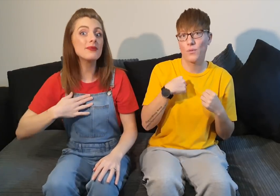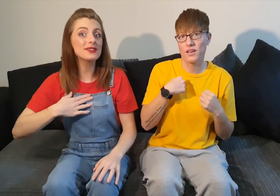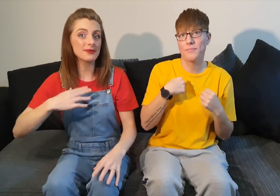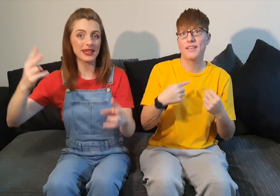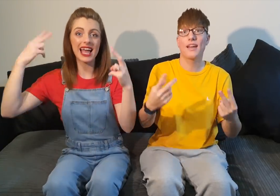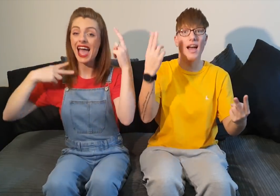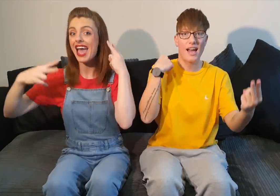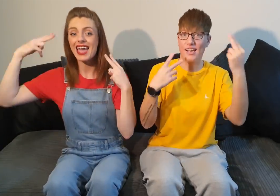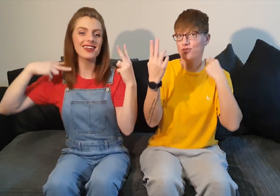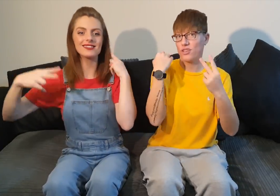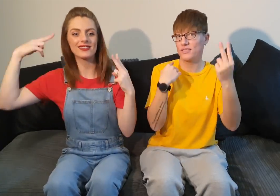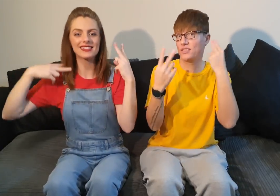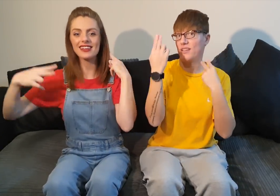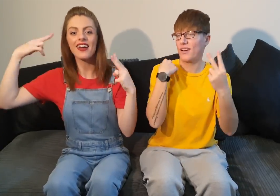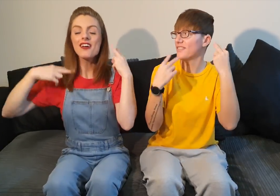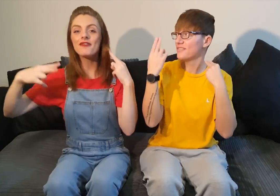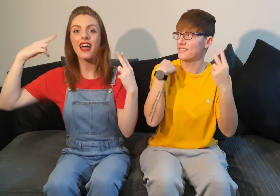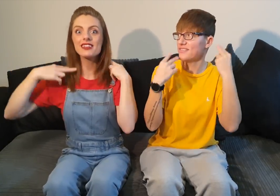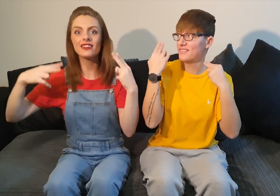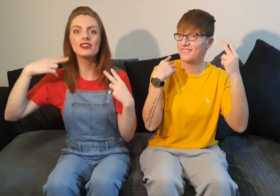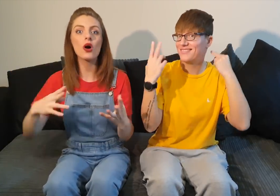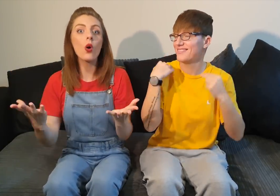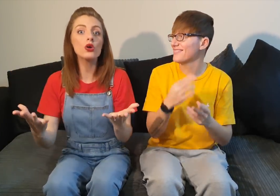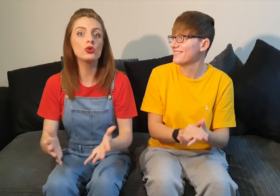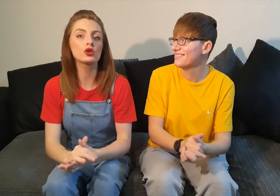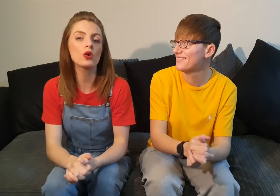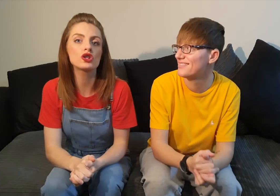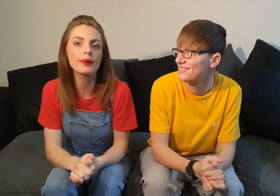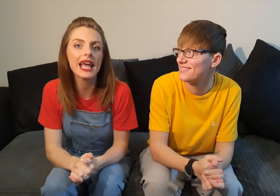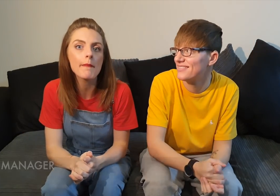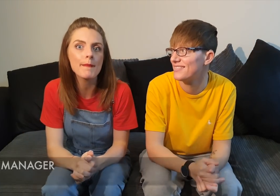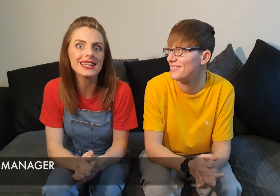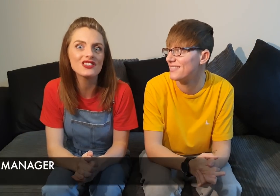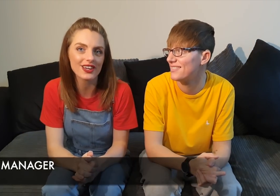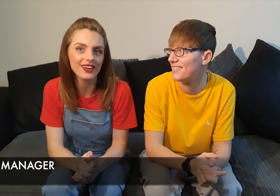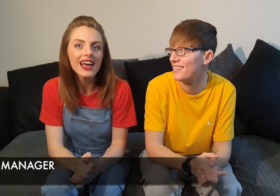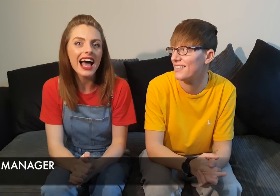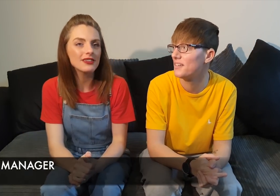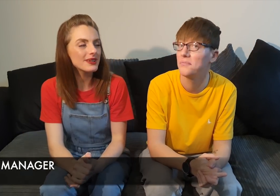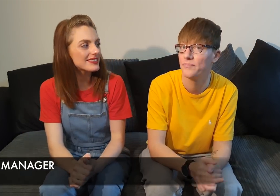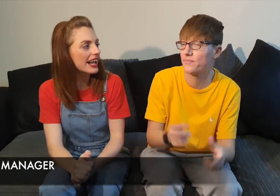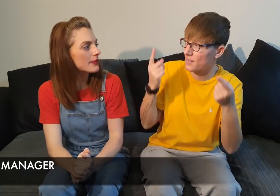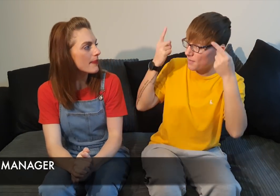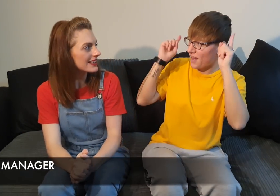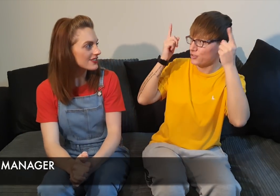want to be a hairdresser very good or you could want to be a manager how do we sign a manager